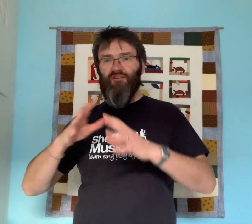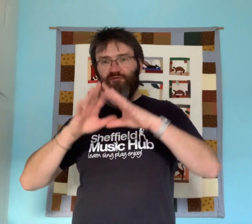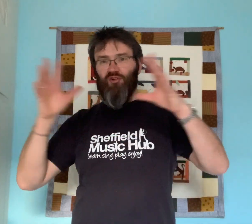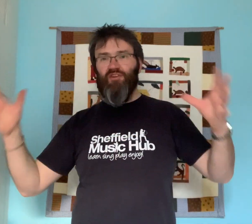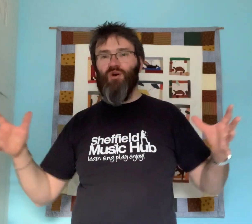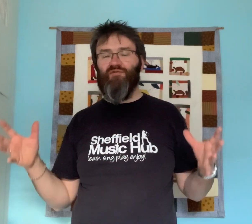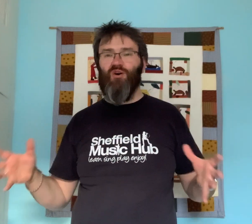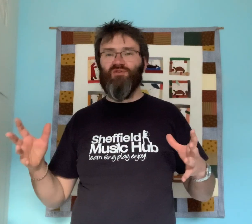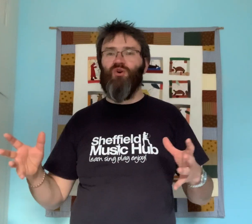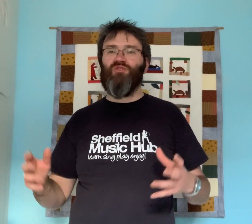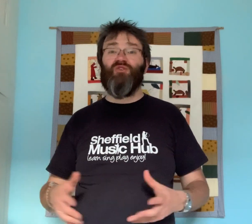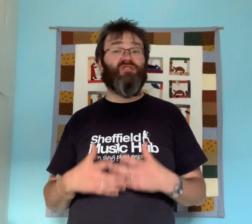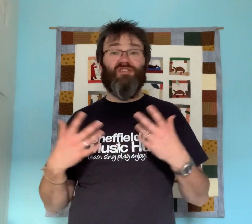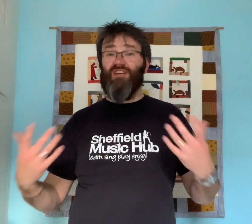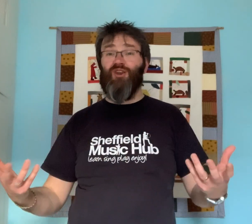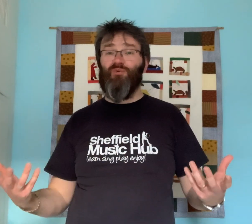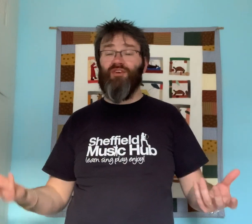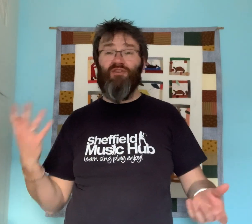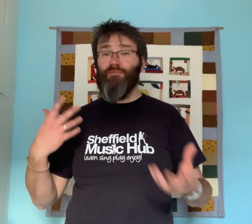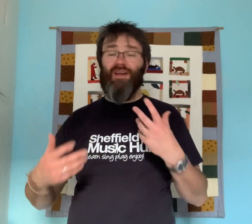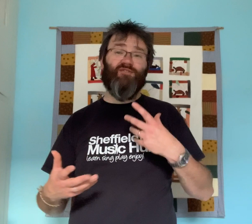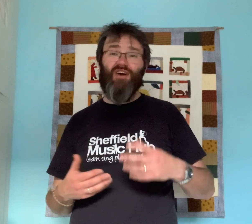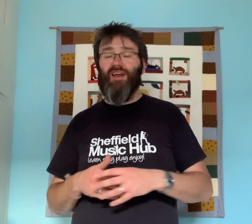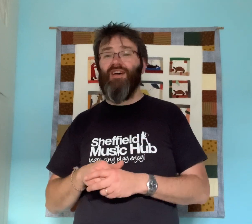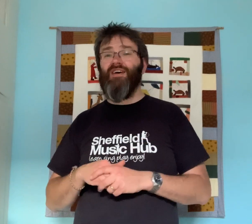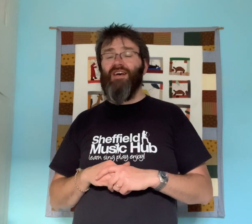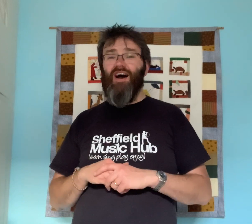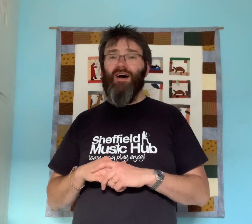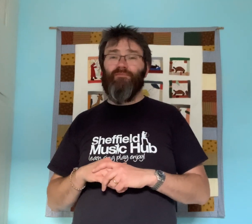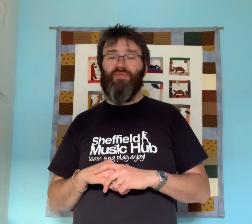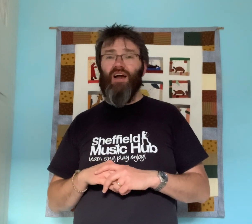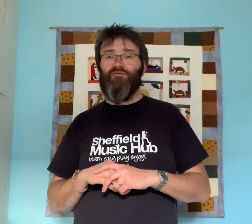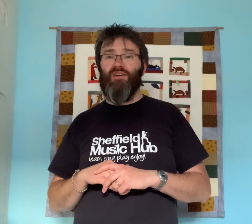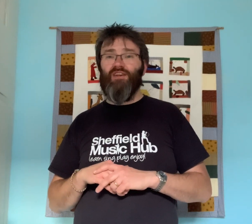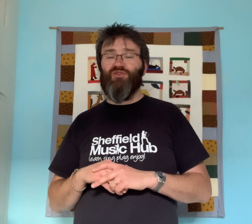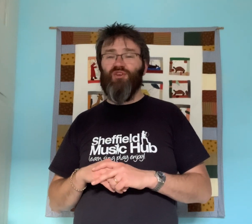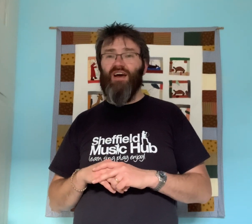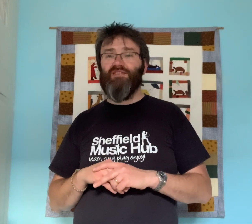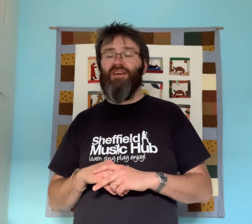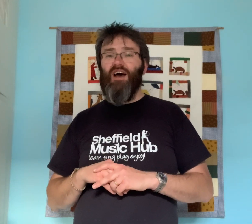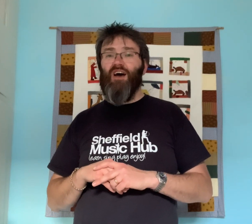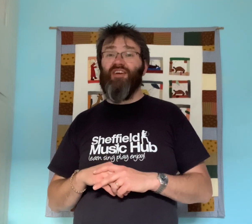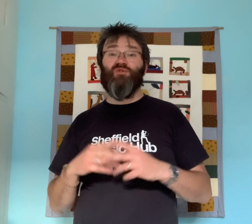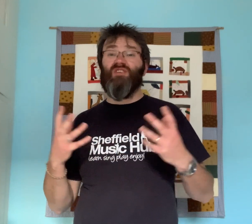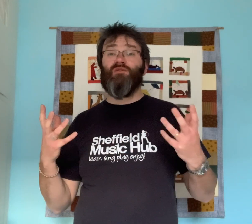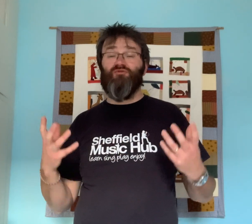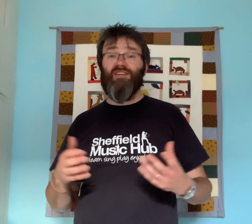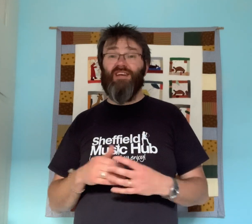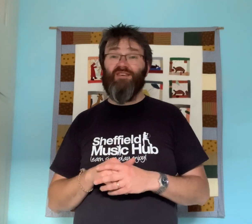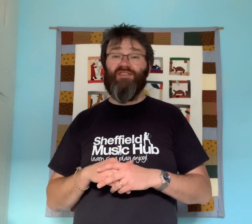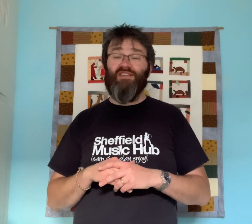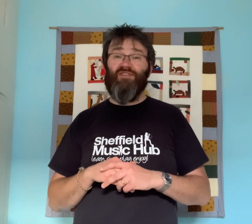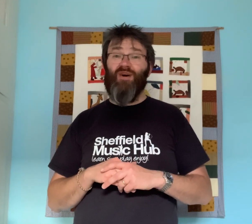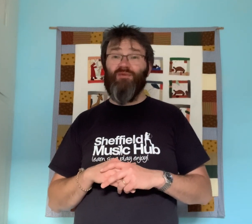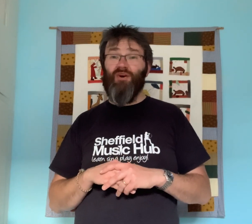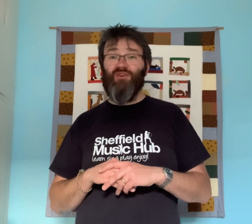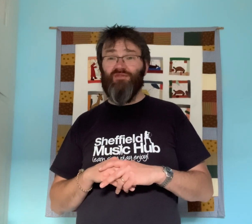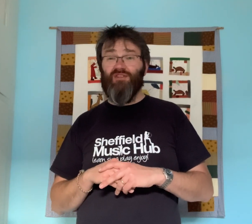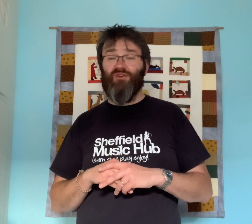full video of the whole song, so you can just sing along with a great backing track and really enjoy that. There's also some great activities for how you might use this song